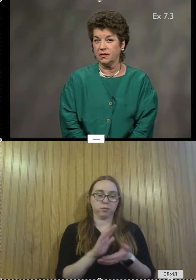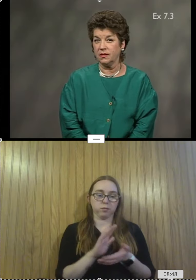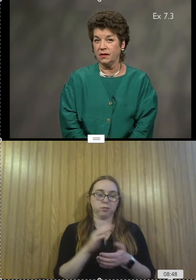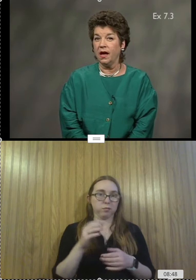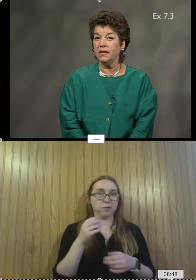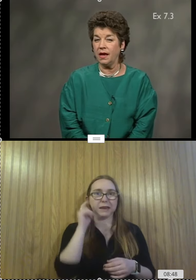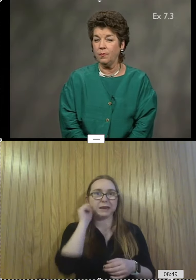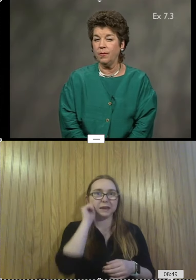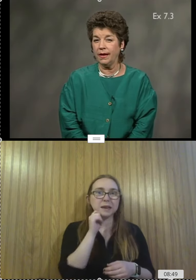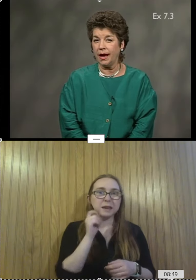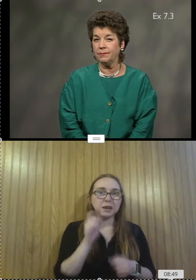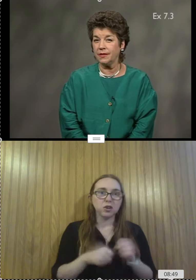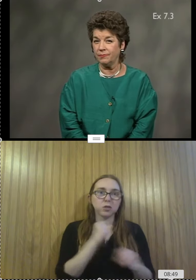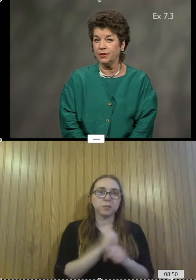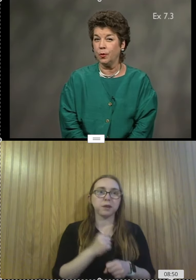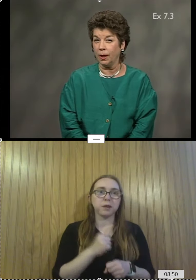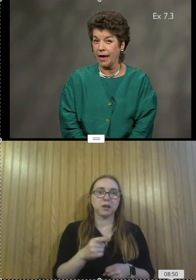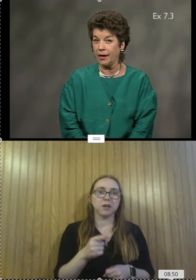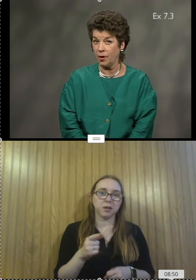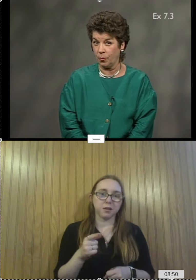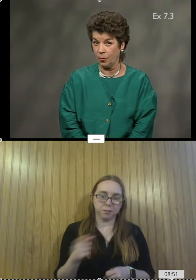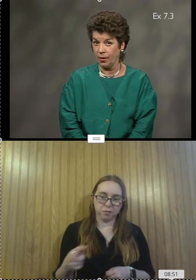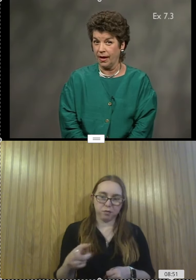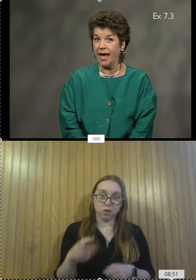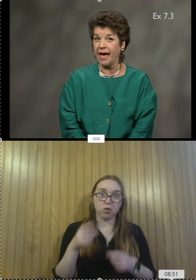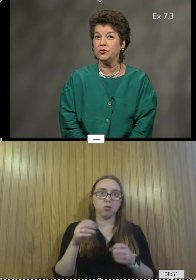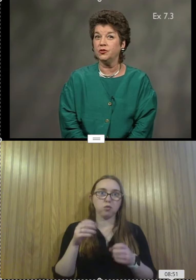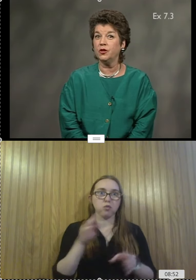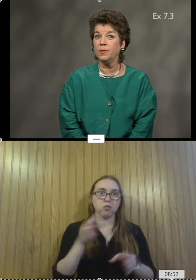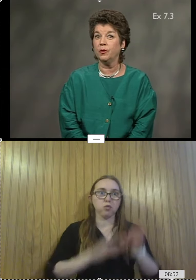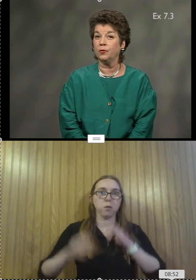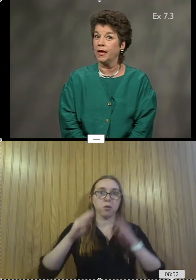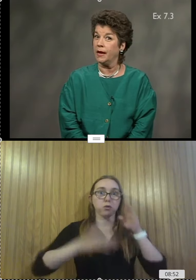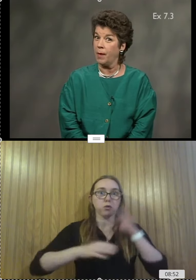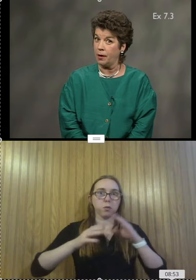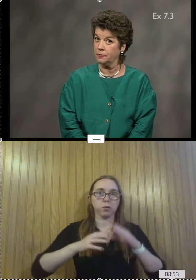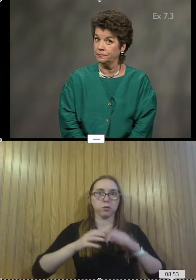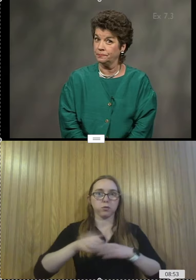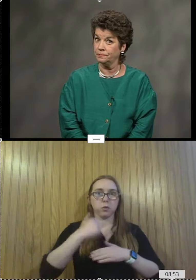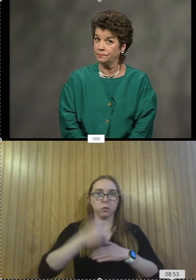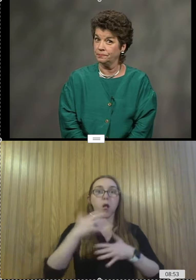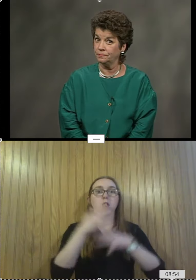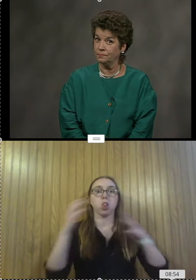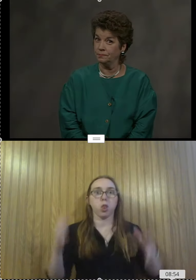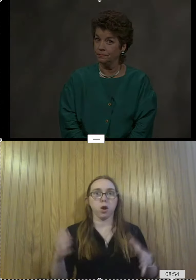years, a time when he got himself into a lot of trouble, and it took a miracle to get him out.